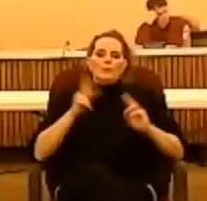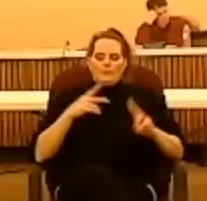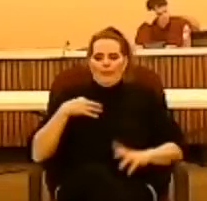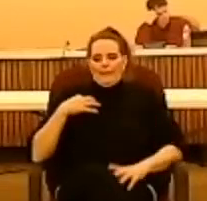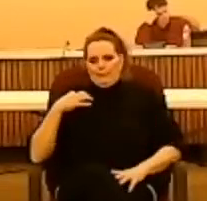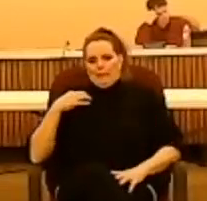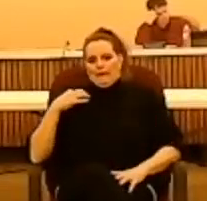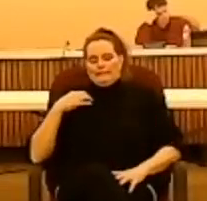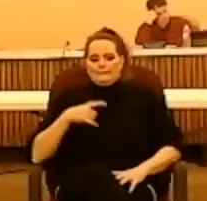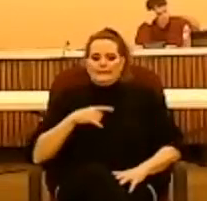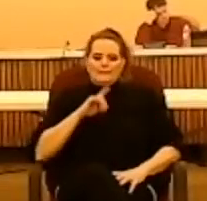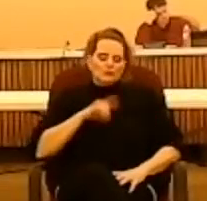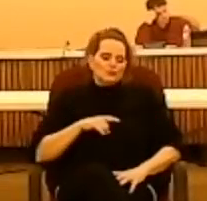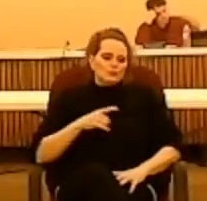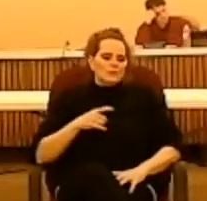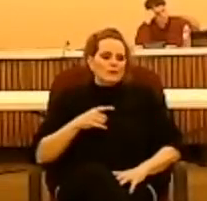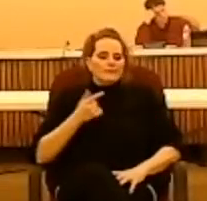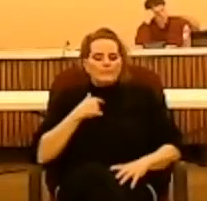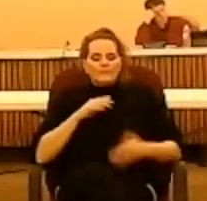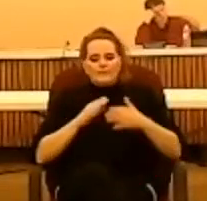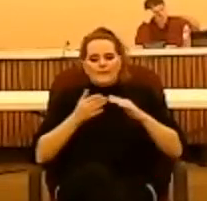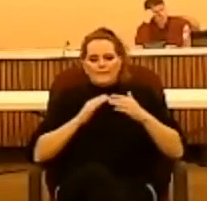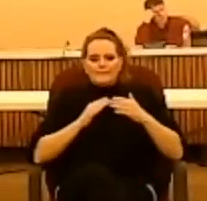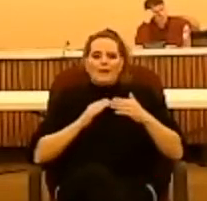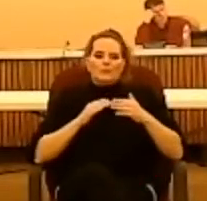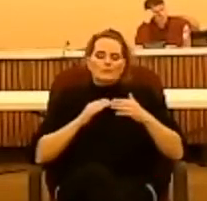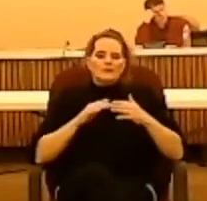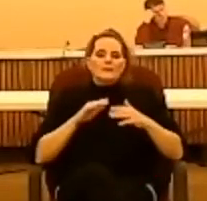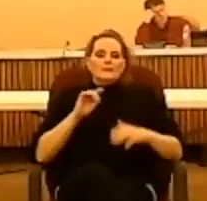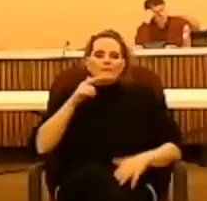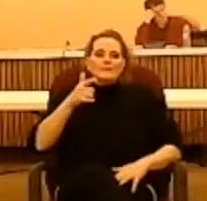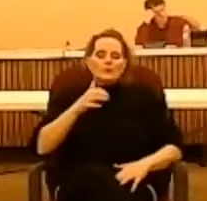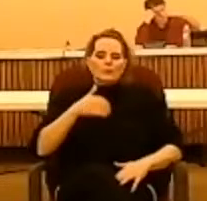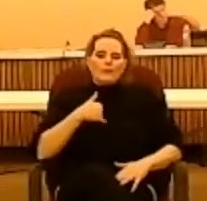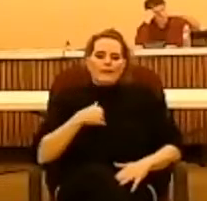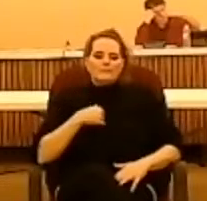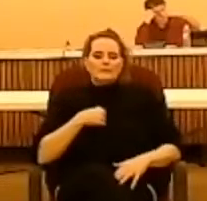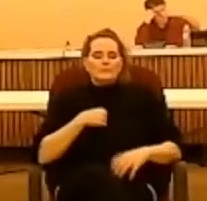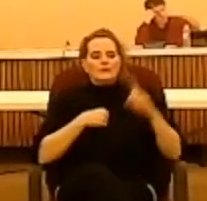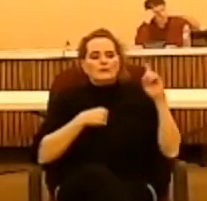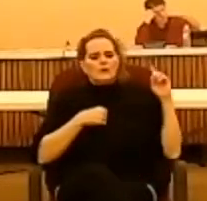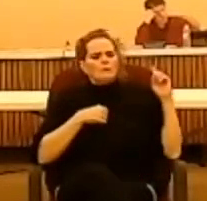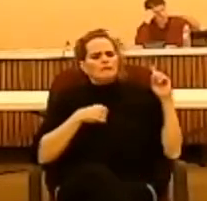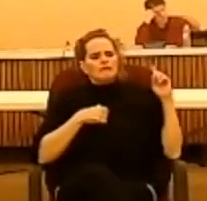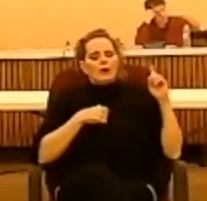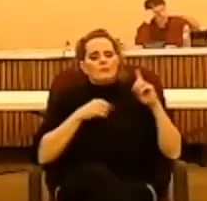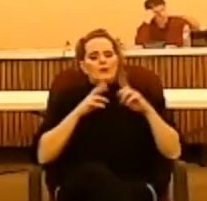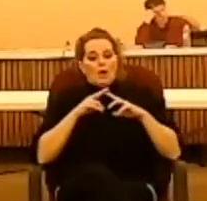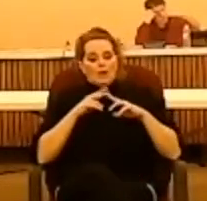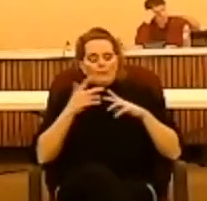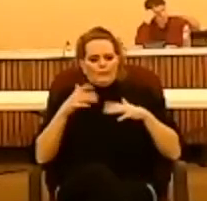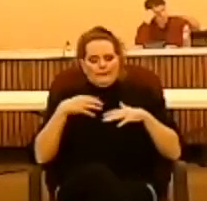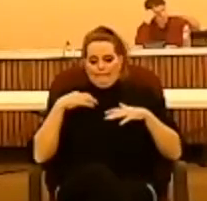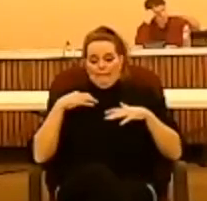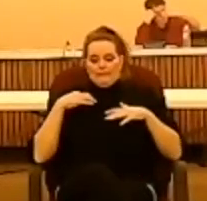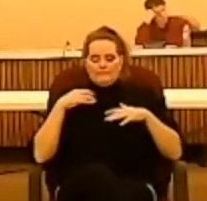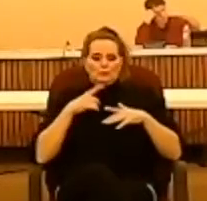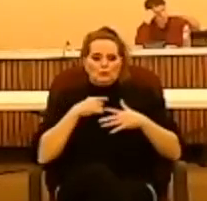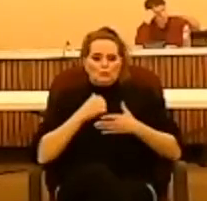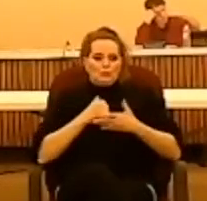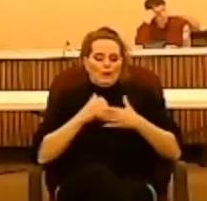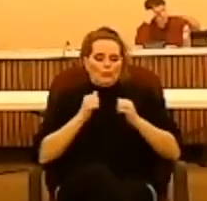there's something in town we'll have for them sooner or later. Yeah, in fact, a couple of them are already volunteered to help out with events and